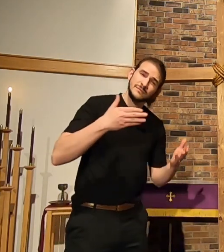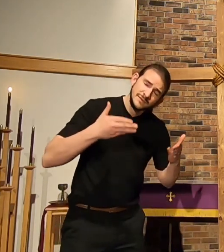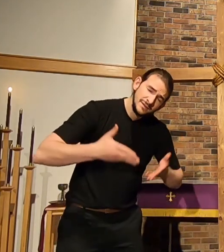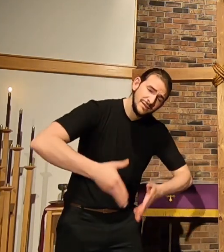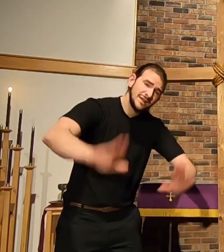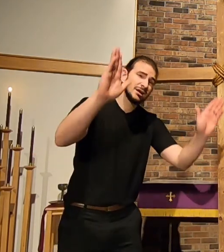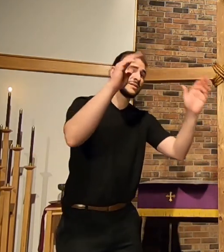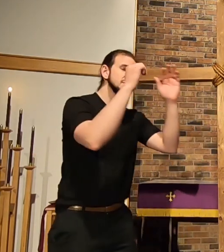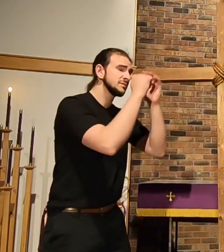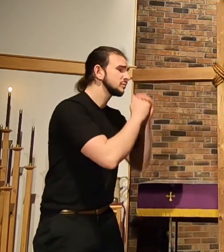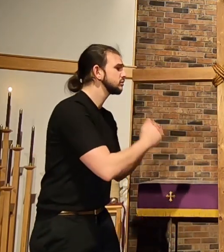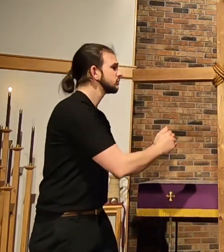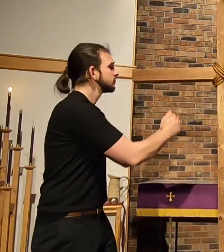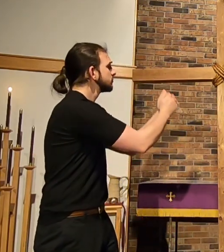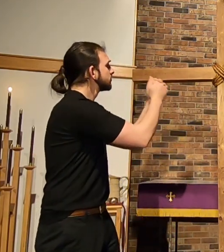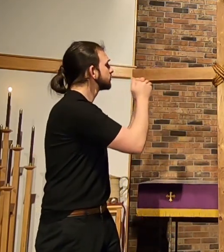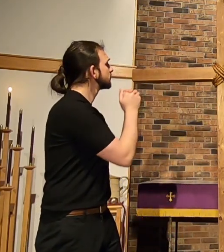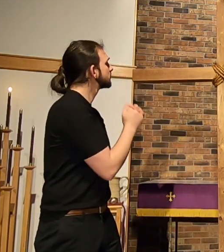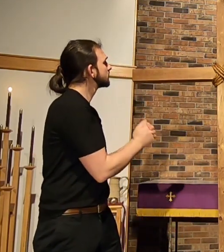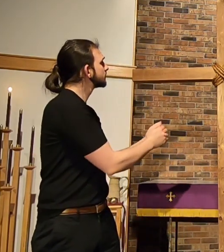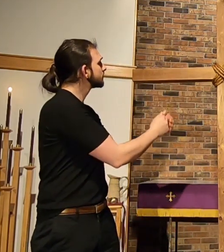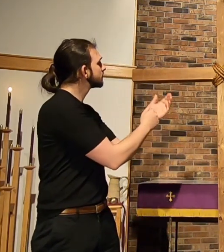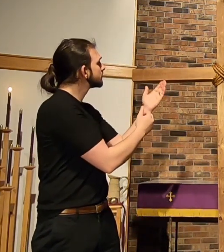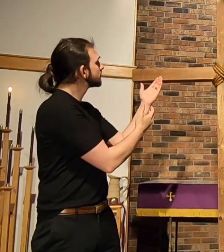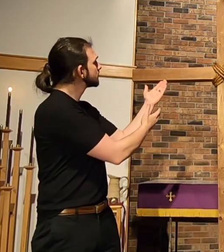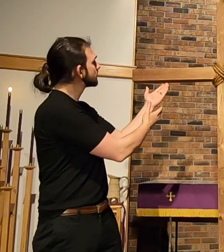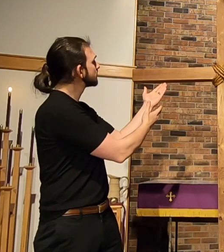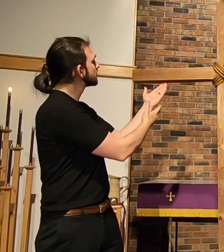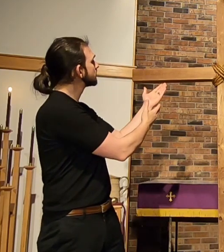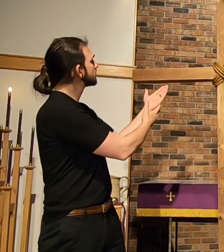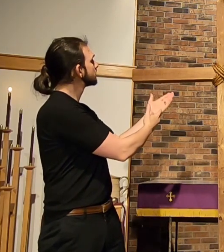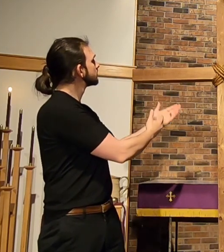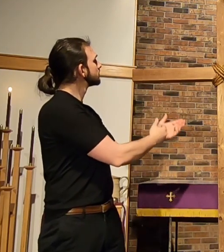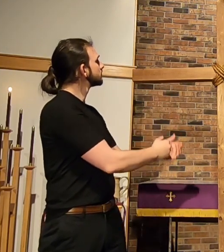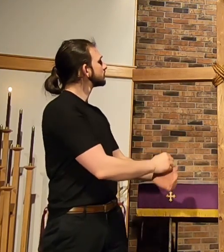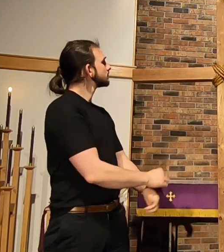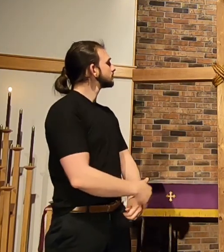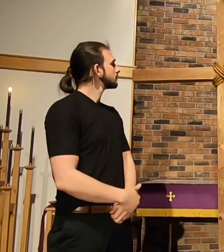Oh, come, let us worship him.